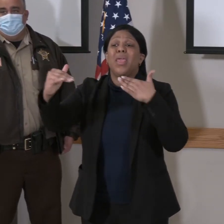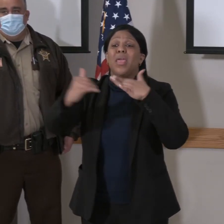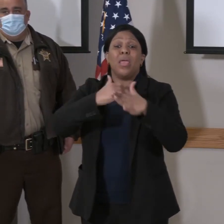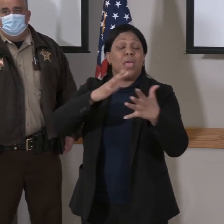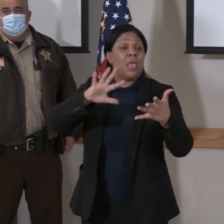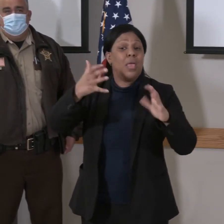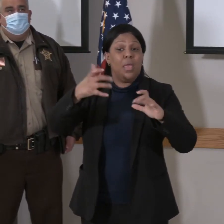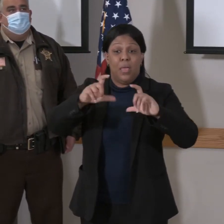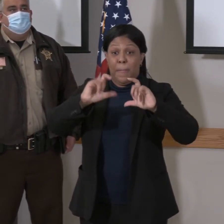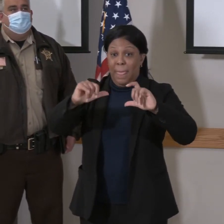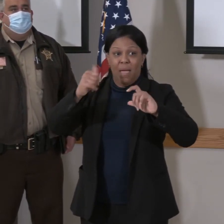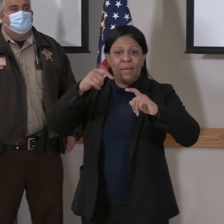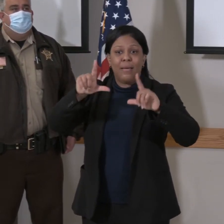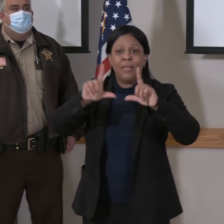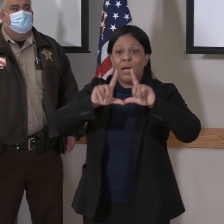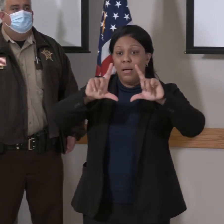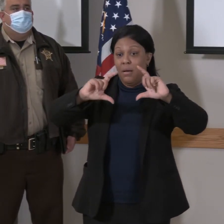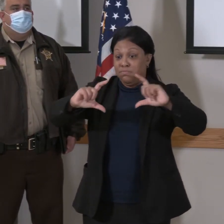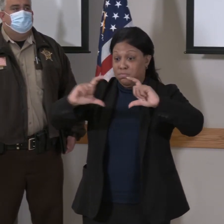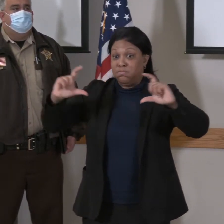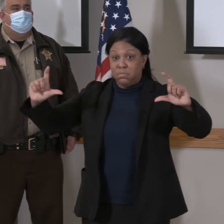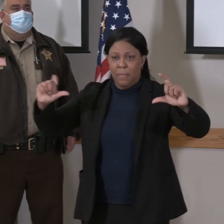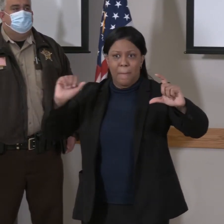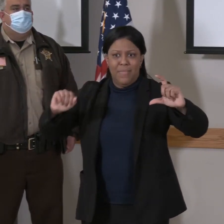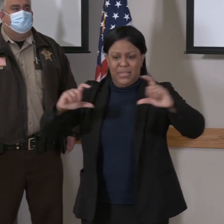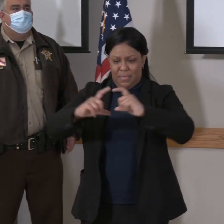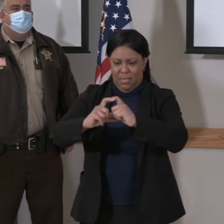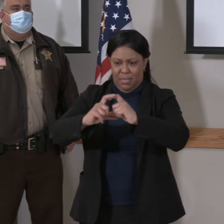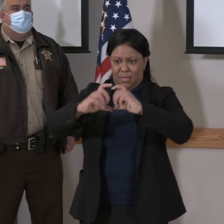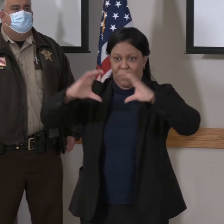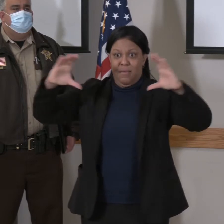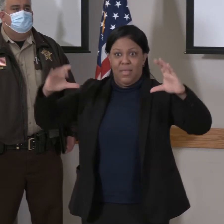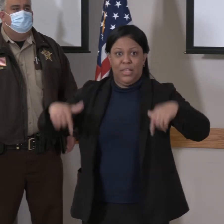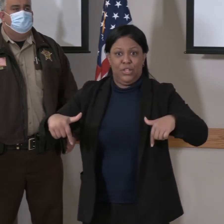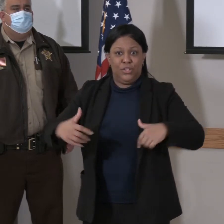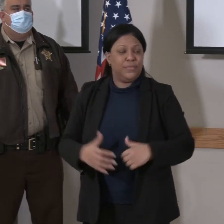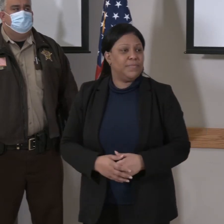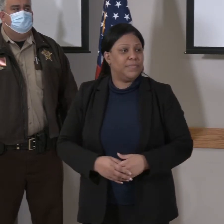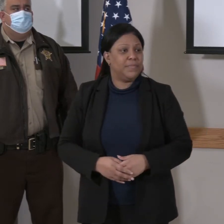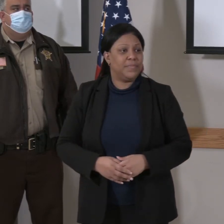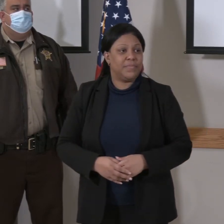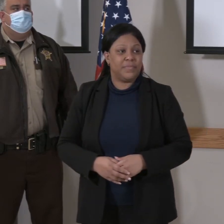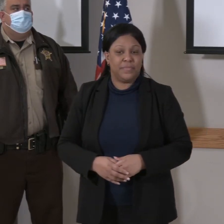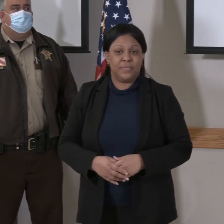necessary. What do you anticipate the full launch for?